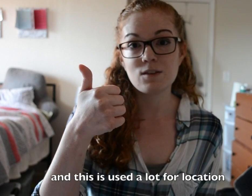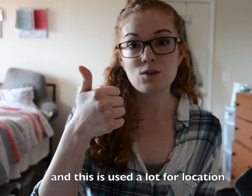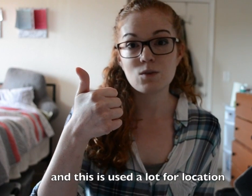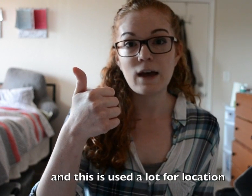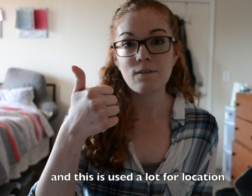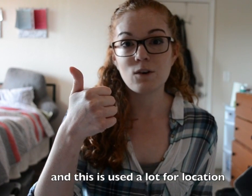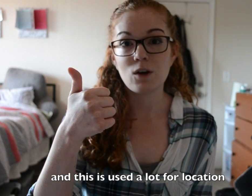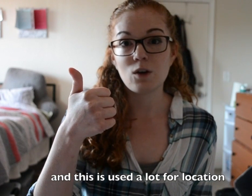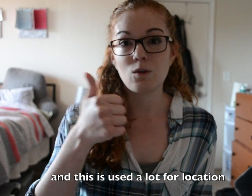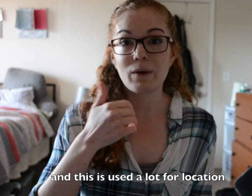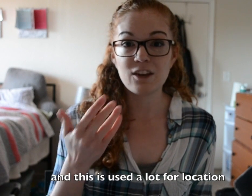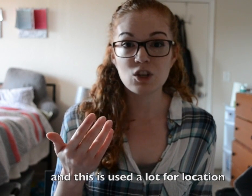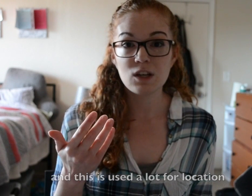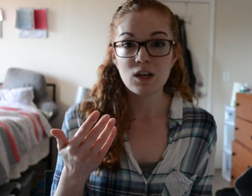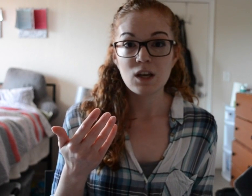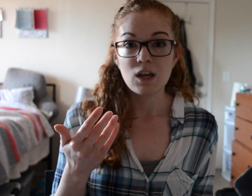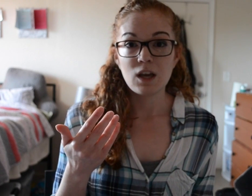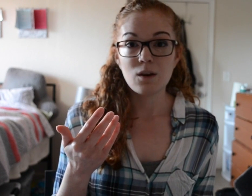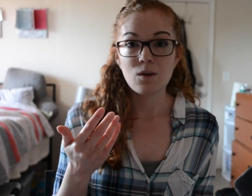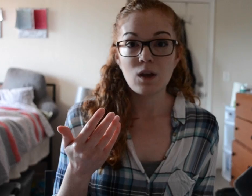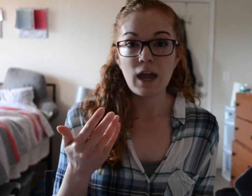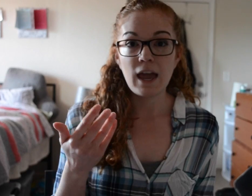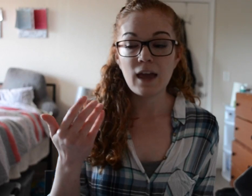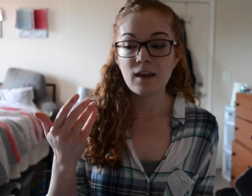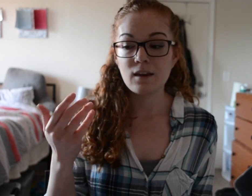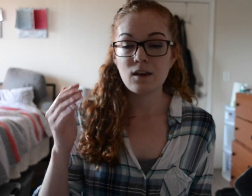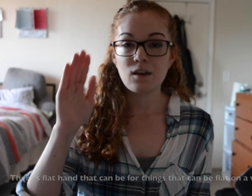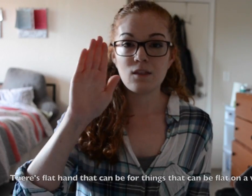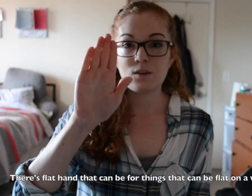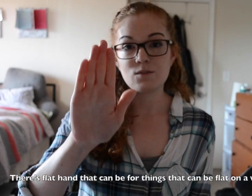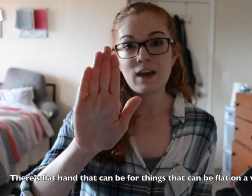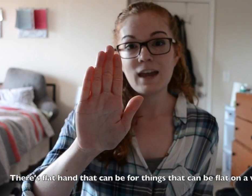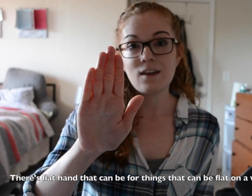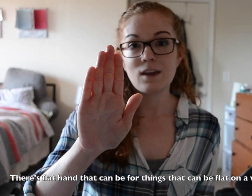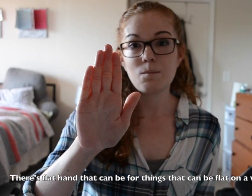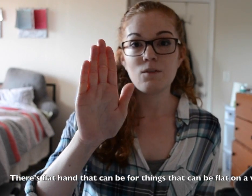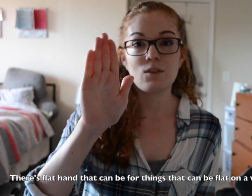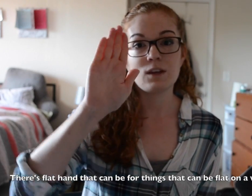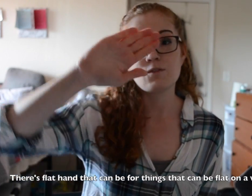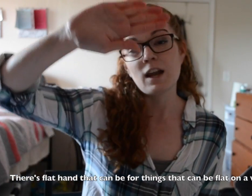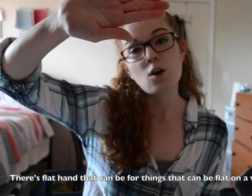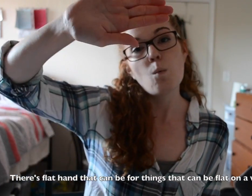is used a lot for location, and there's flat hand that can be for things flat on a